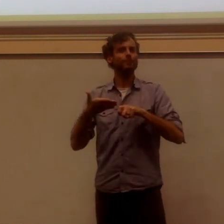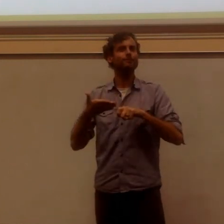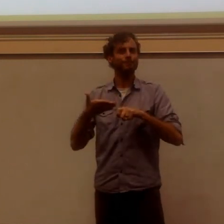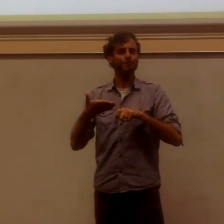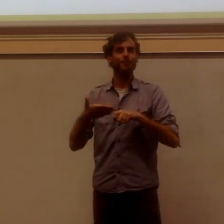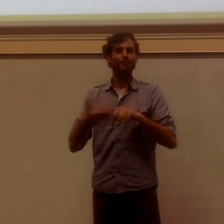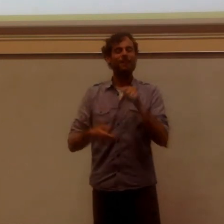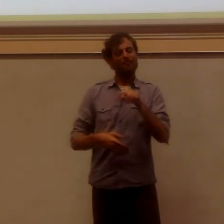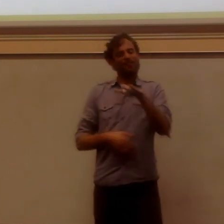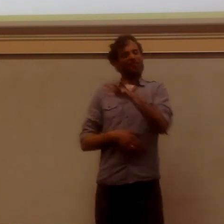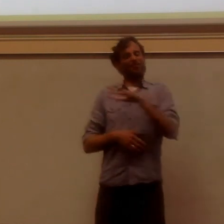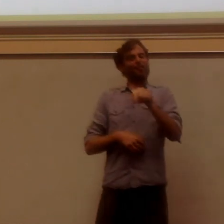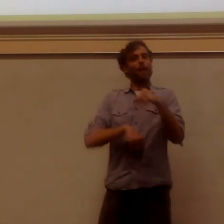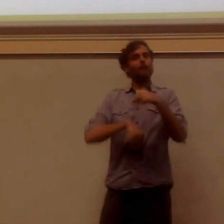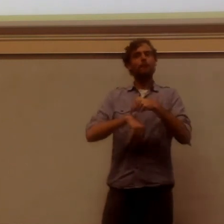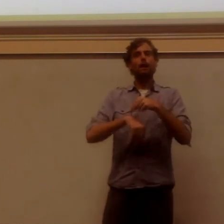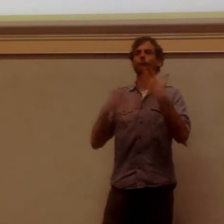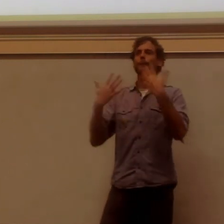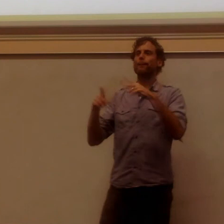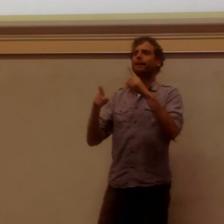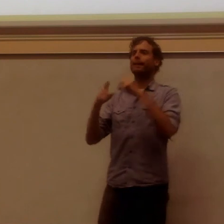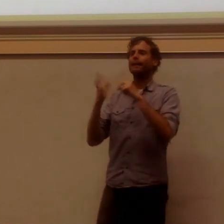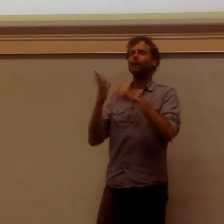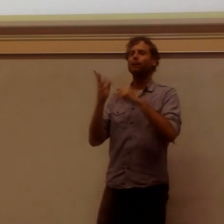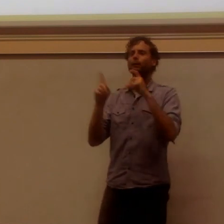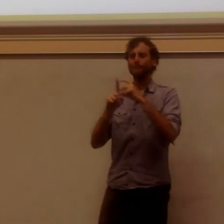And it coincided with the elections in the European Parliament.